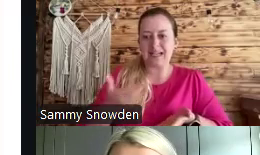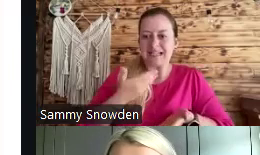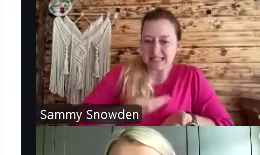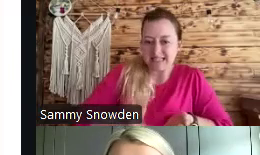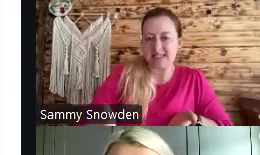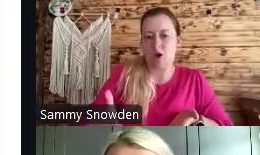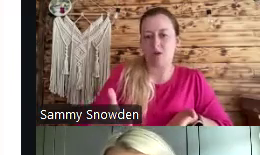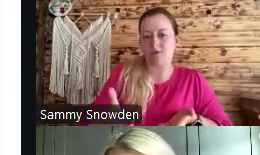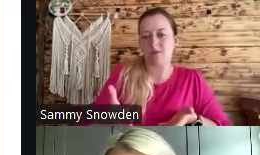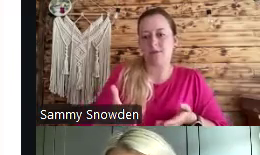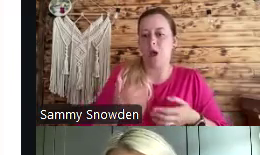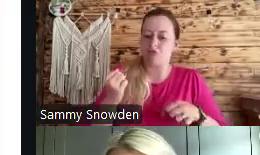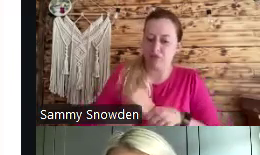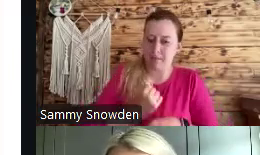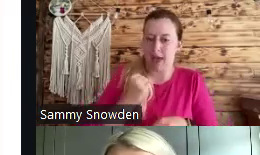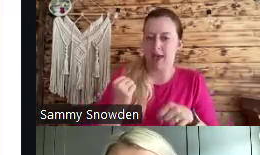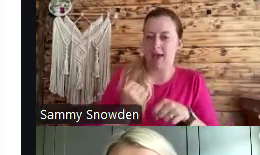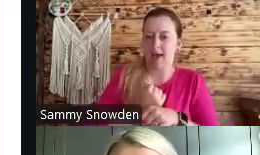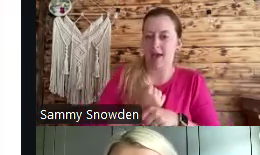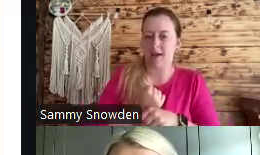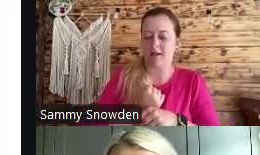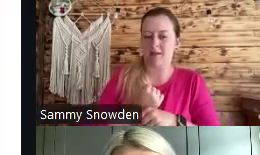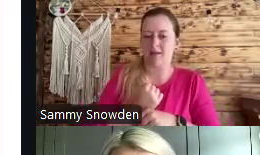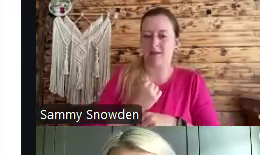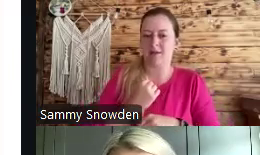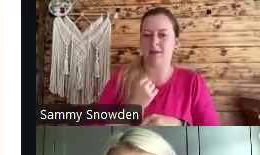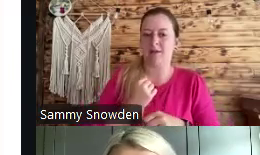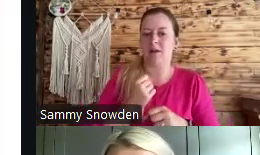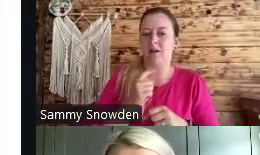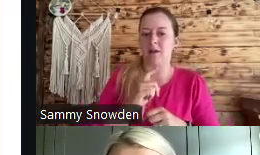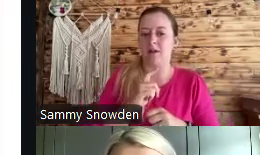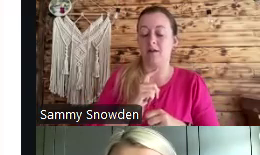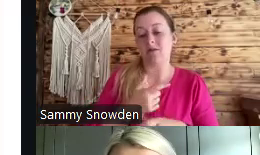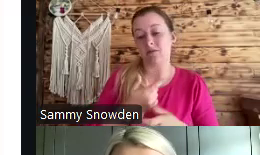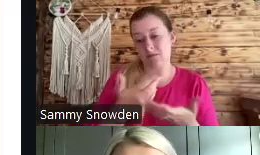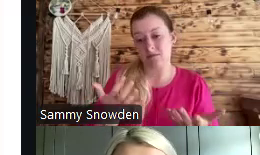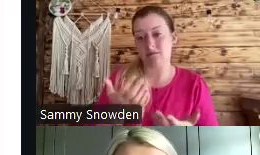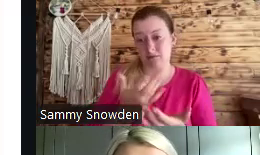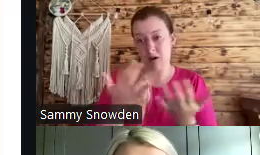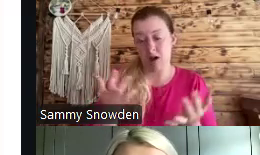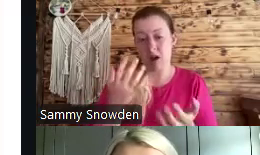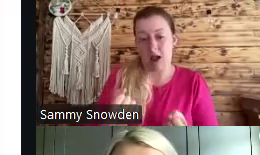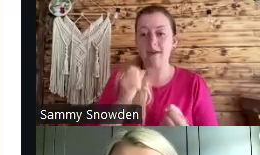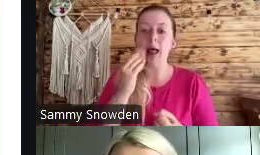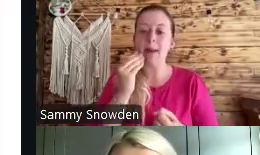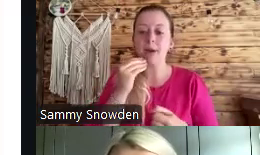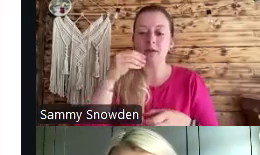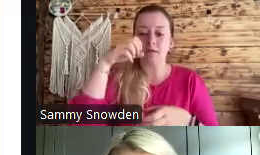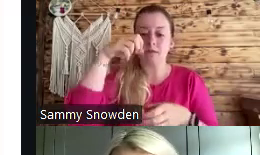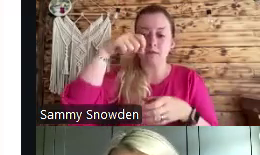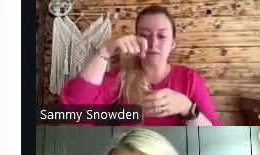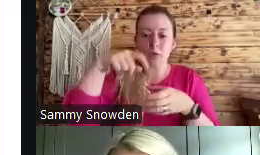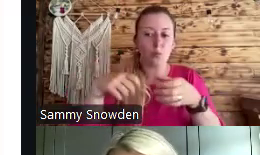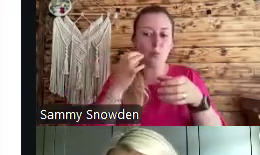in water. We probably all take lemon in water, but just to recap as to how wonderful it is when we do. And Boyd recommends